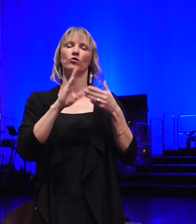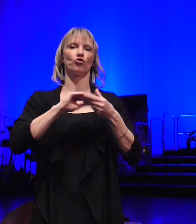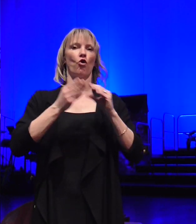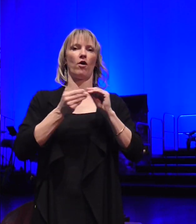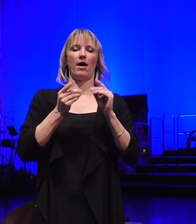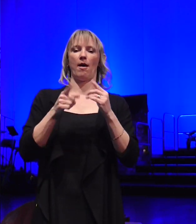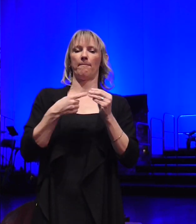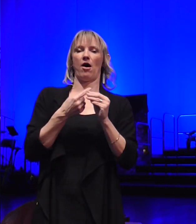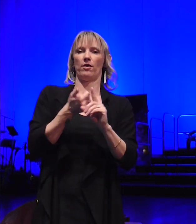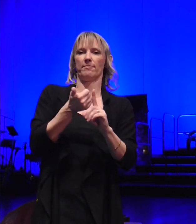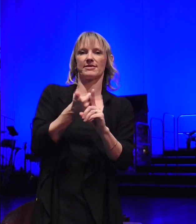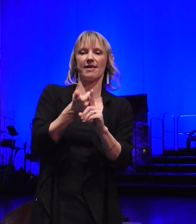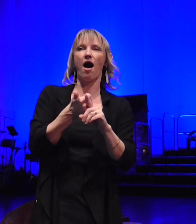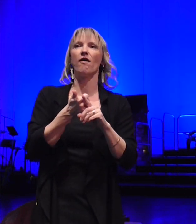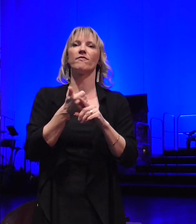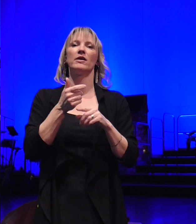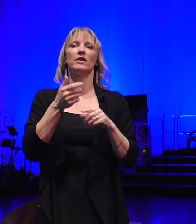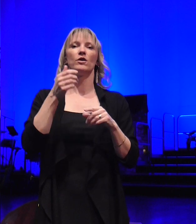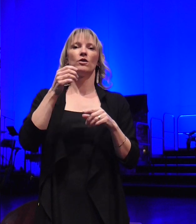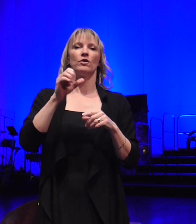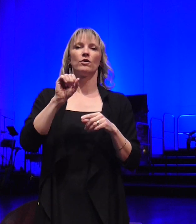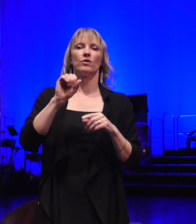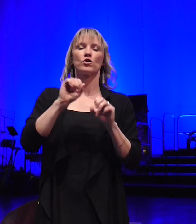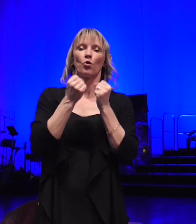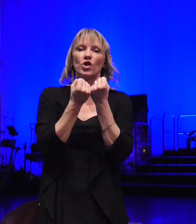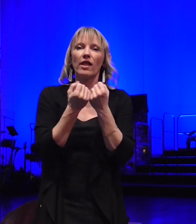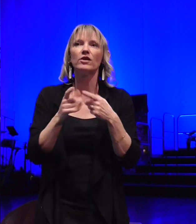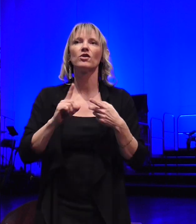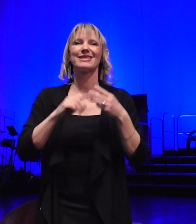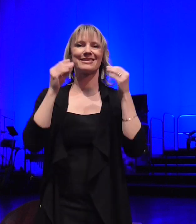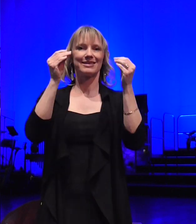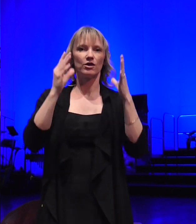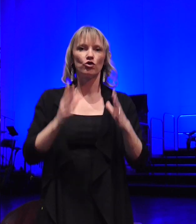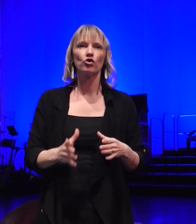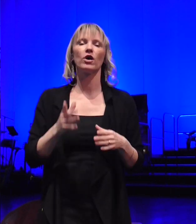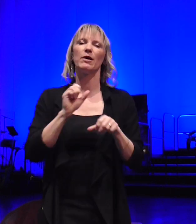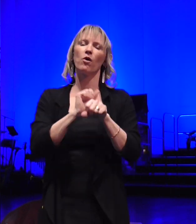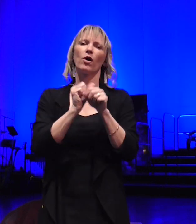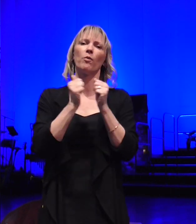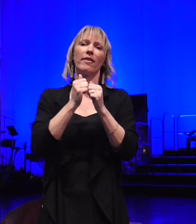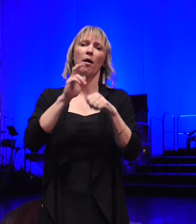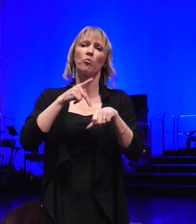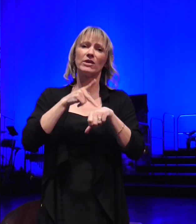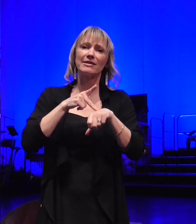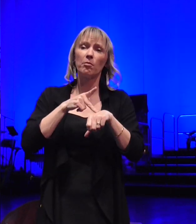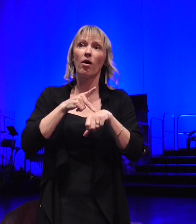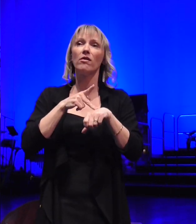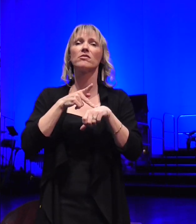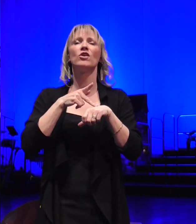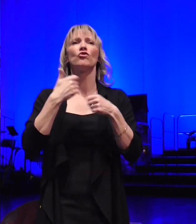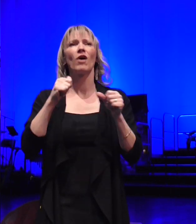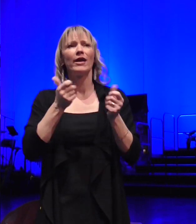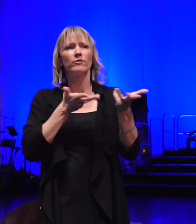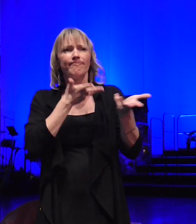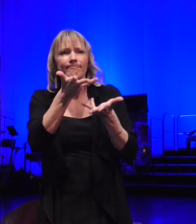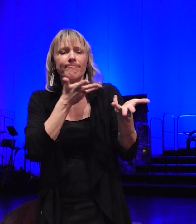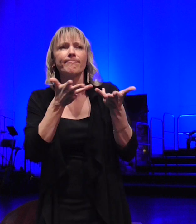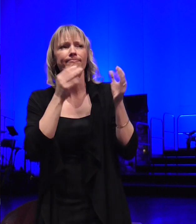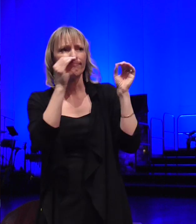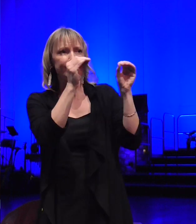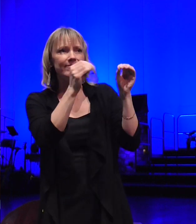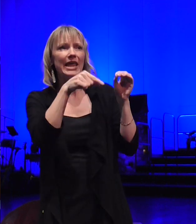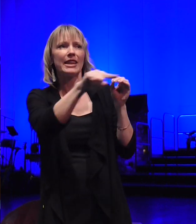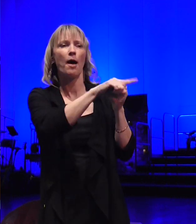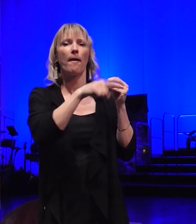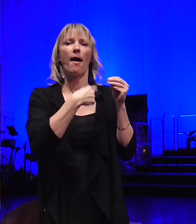a sociologist and a teacher, and he's working with a group of principals trying to share and educate them about